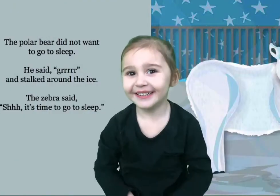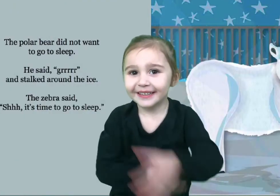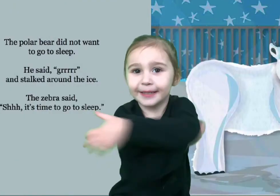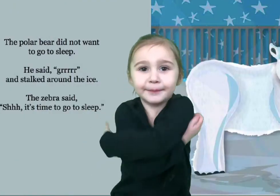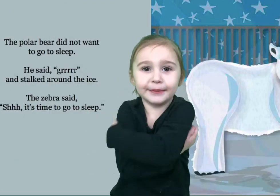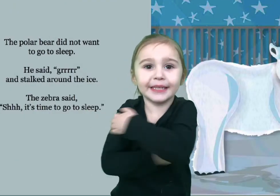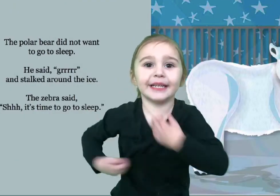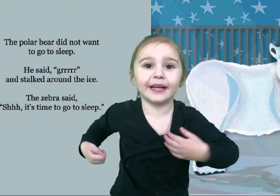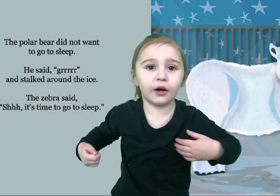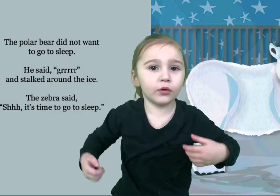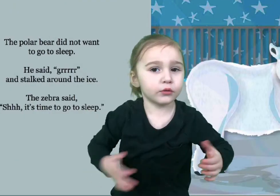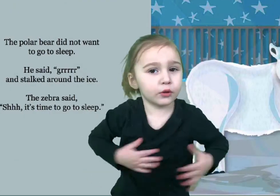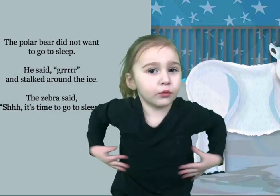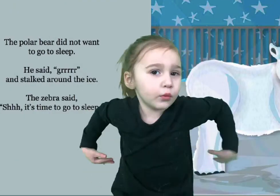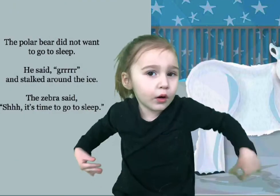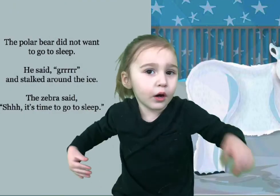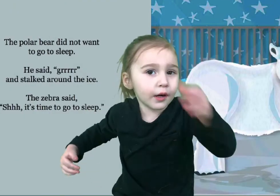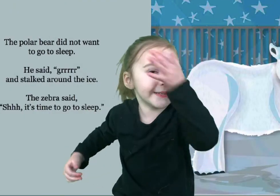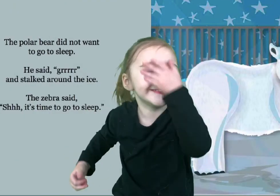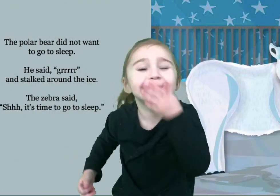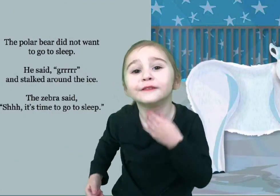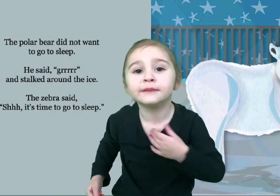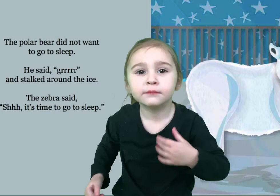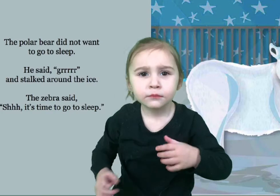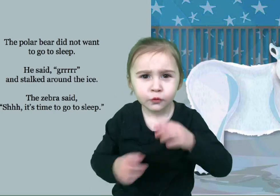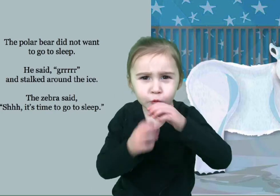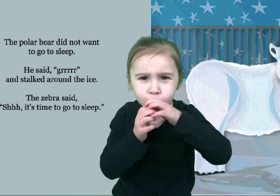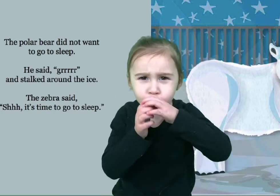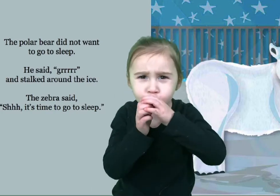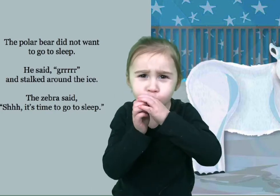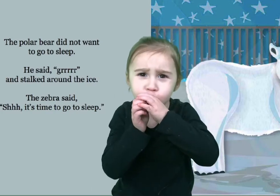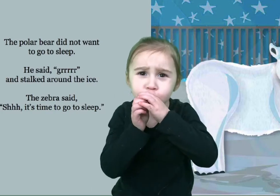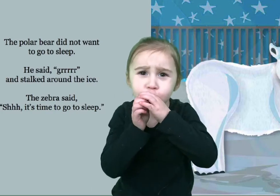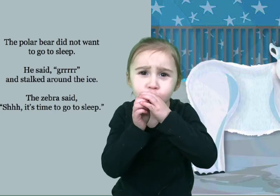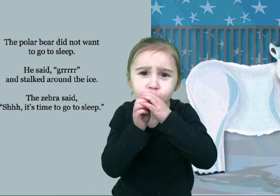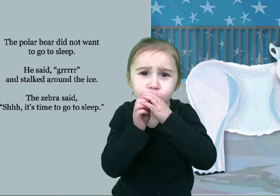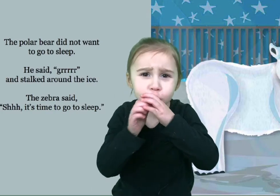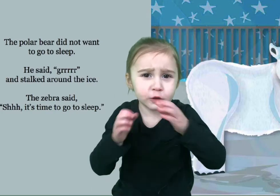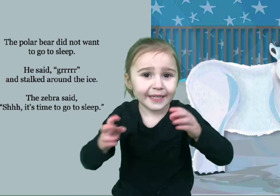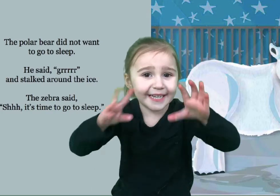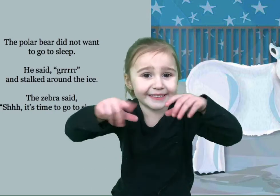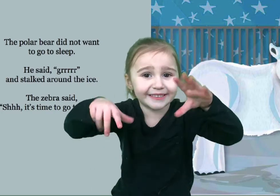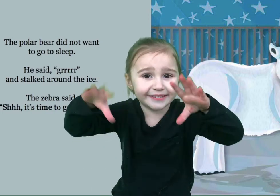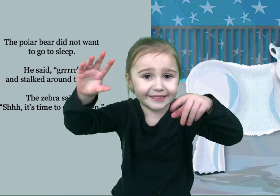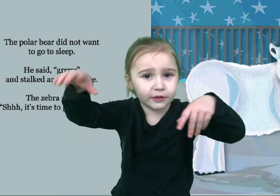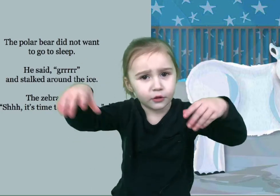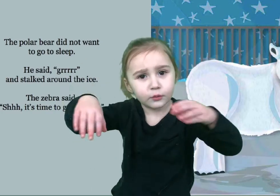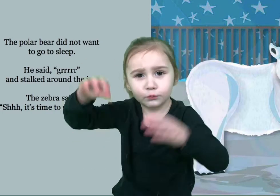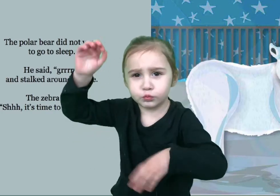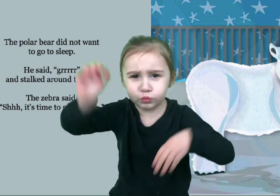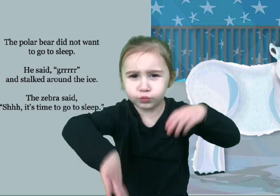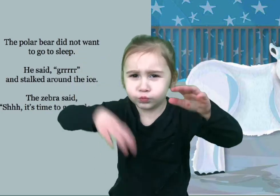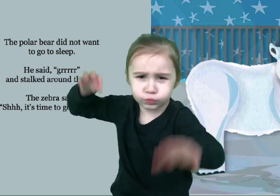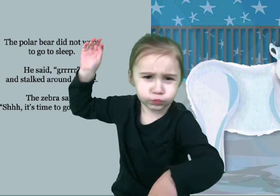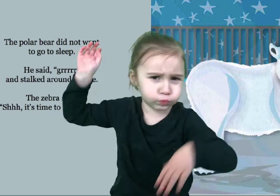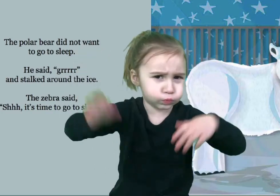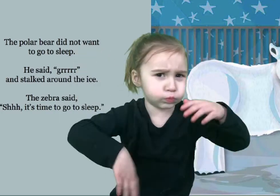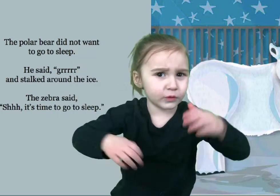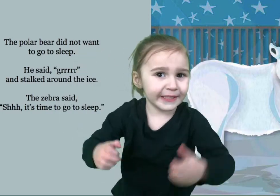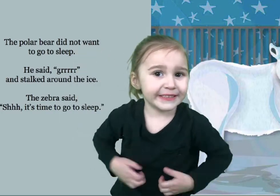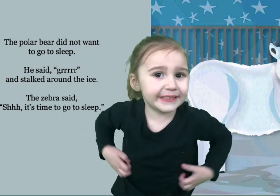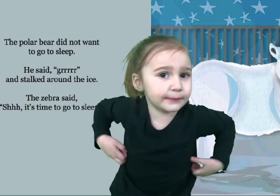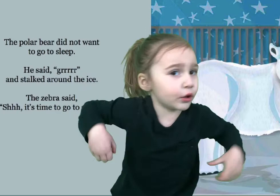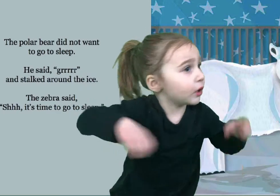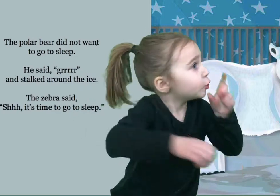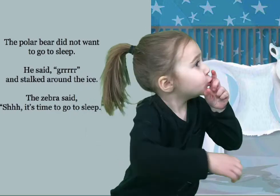The polar bear did not want to go to sleep. He said, And stalked around the ice. The